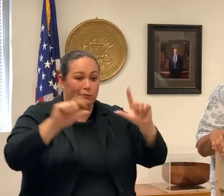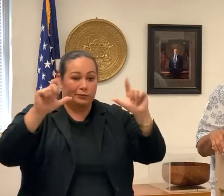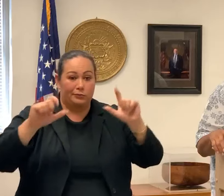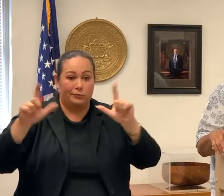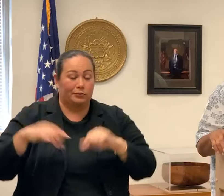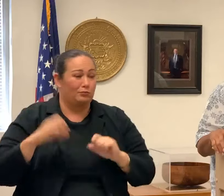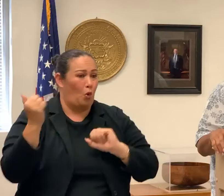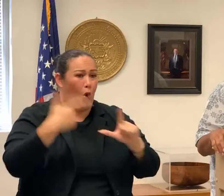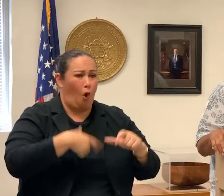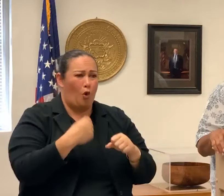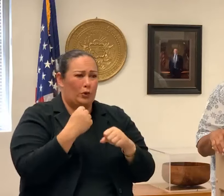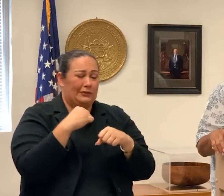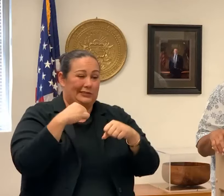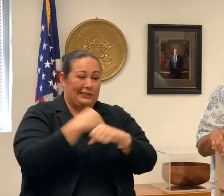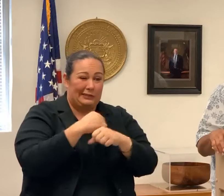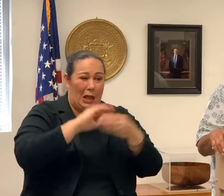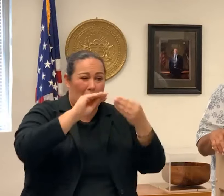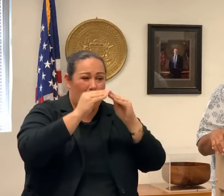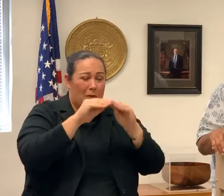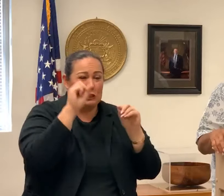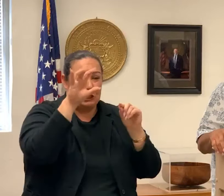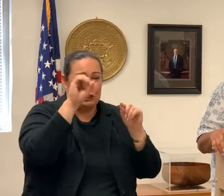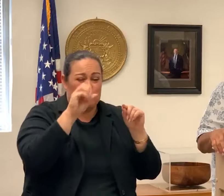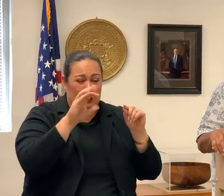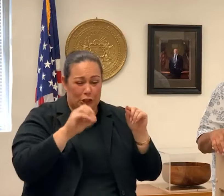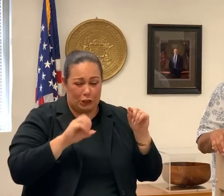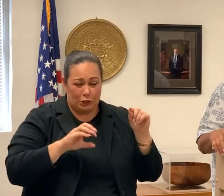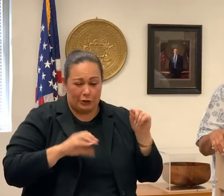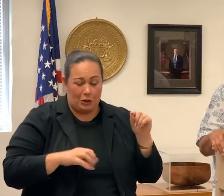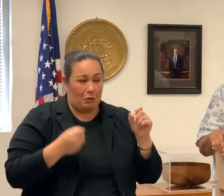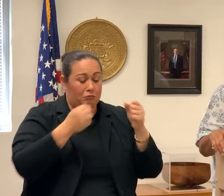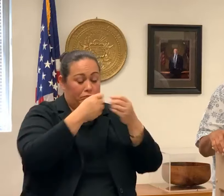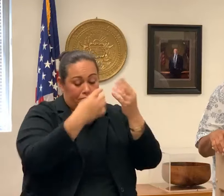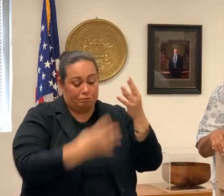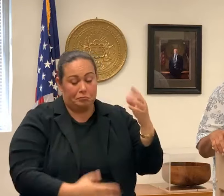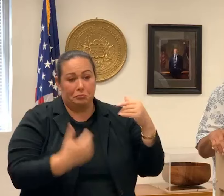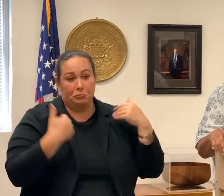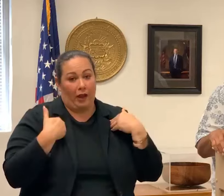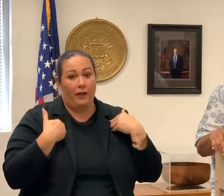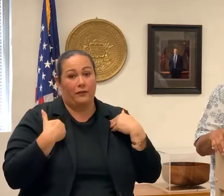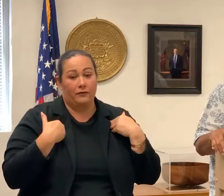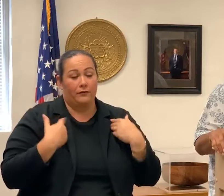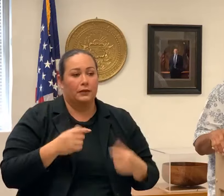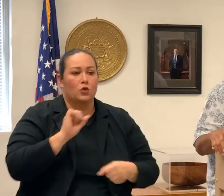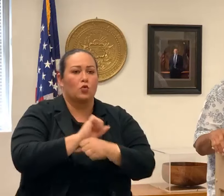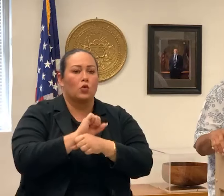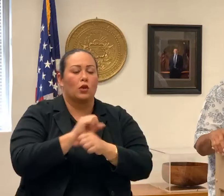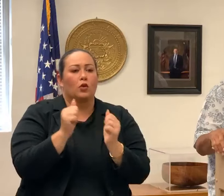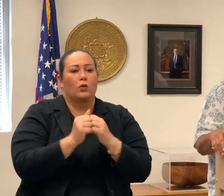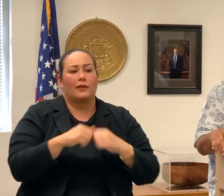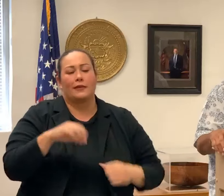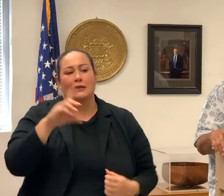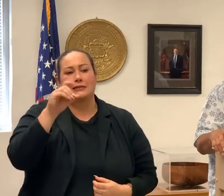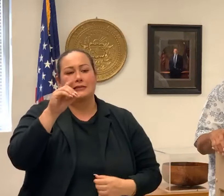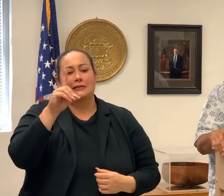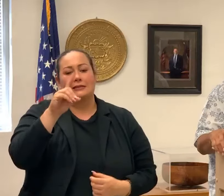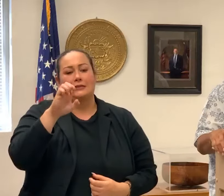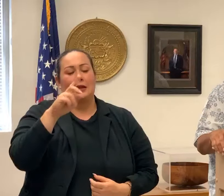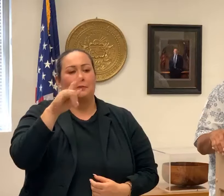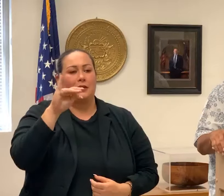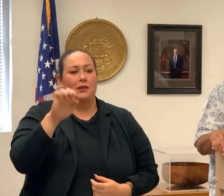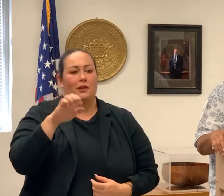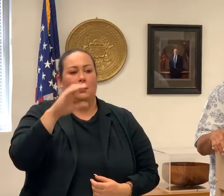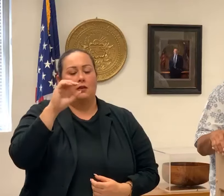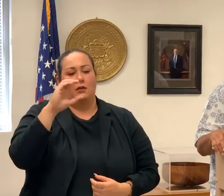much information as you could possibly imagine. We are going to be working with Debbie Kabibi at MEO on some of